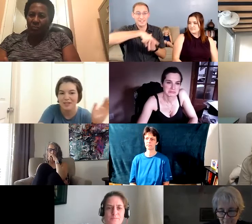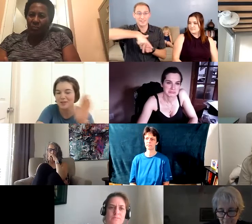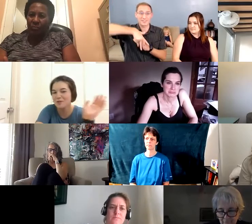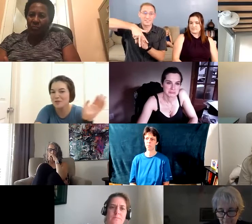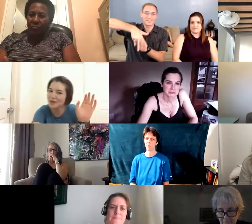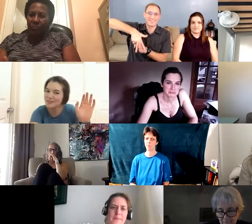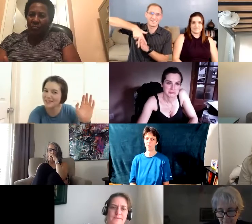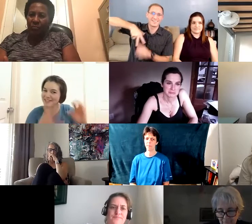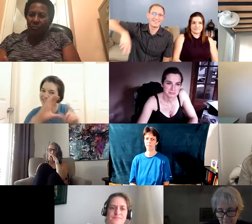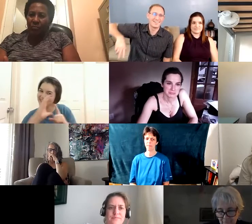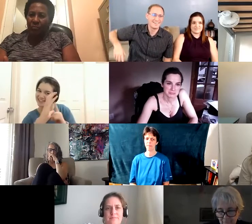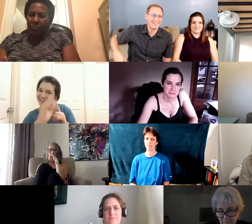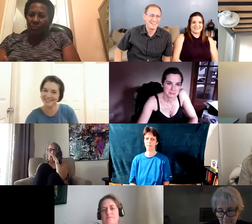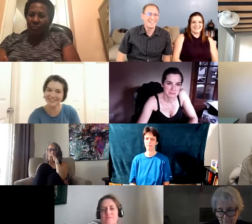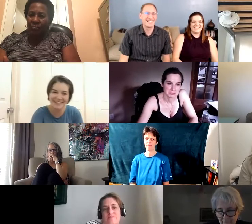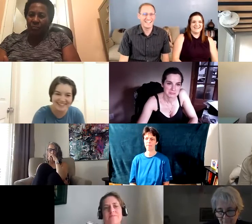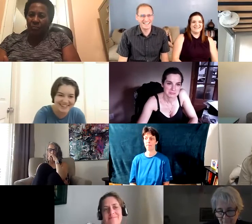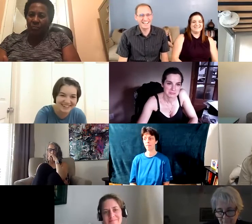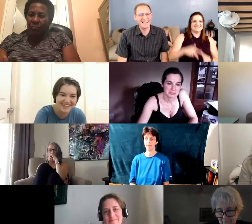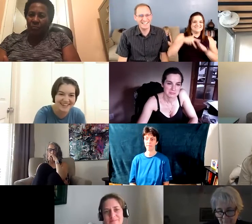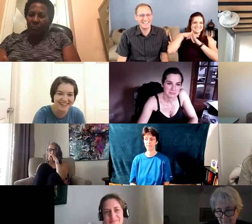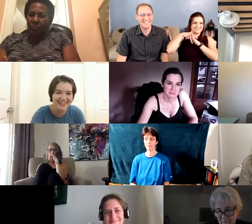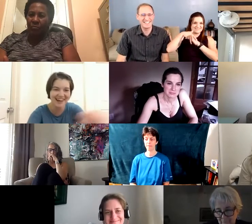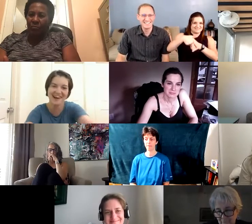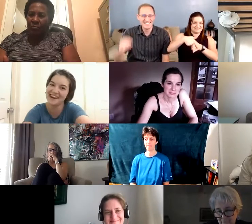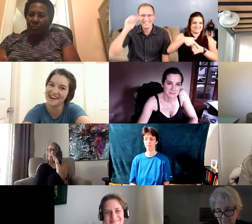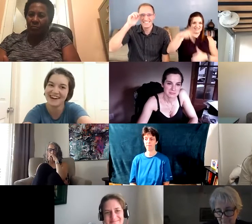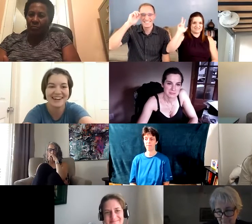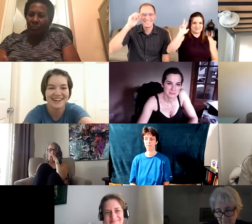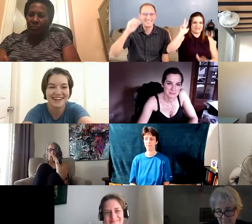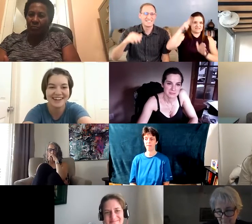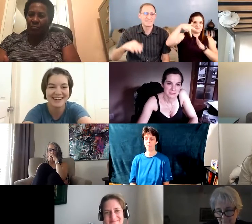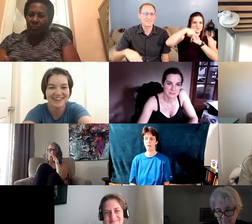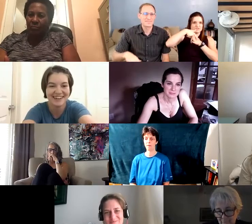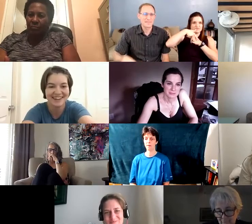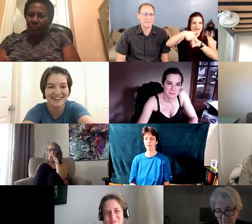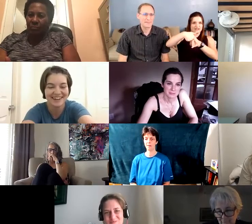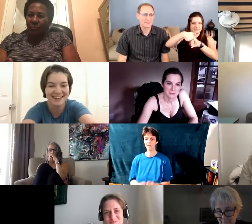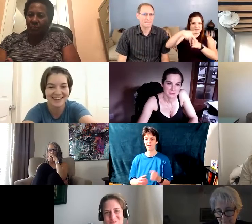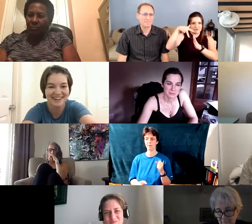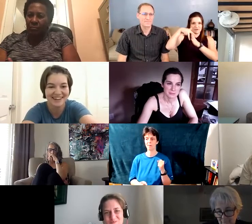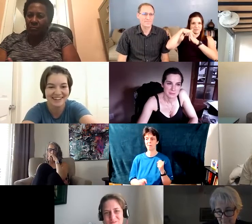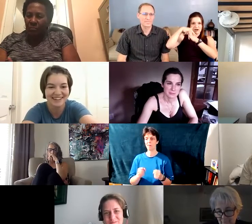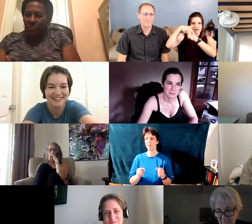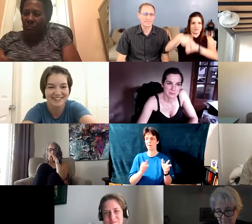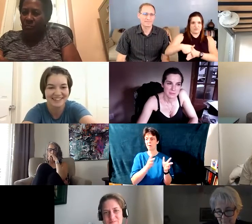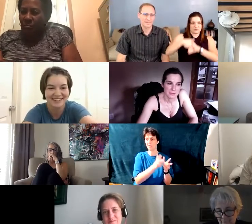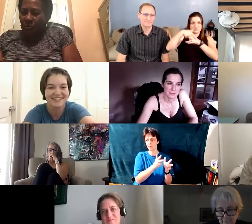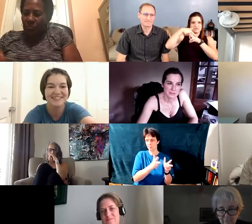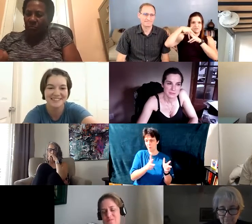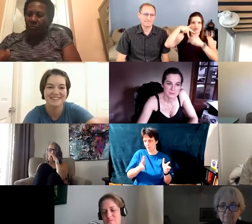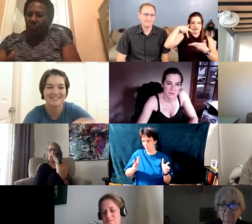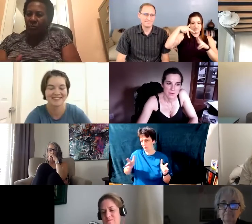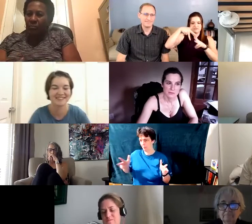Yeah, so like either context. Yeah. Yeah. So that symbolizes the person riding, whether they're riding a